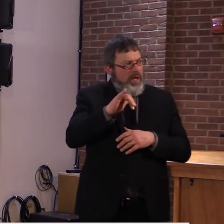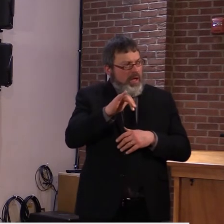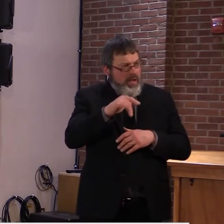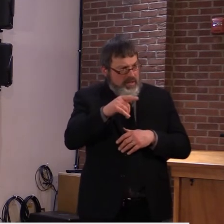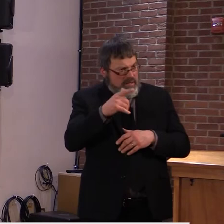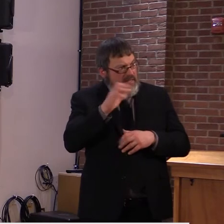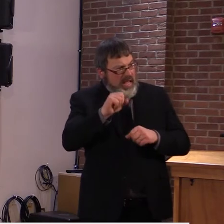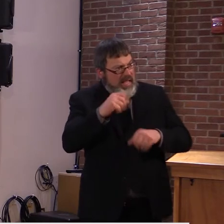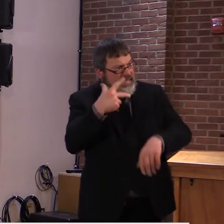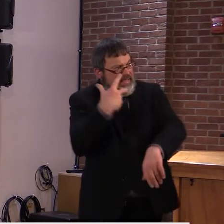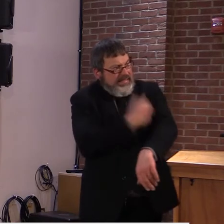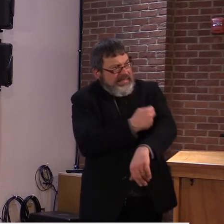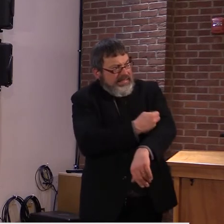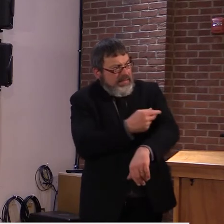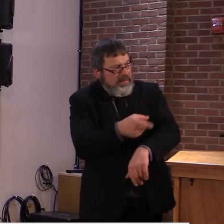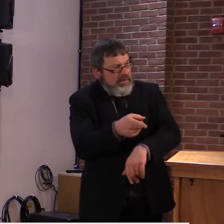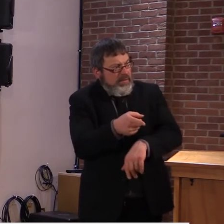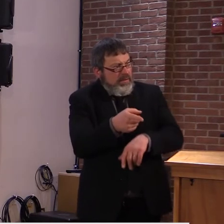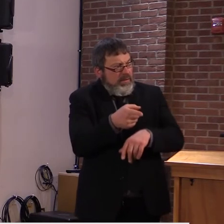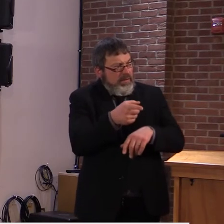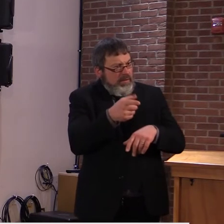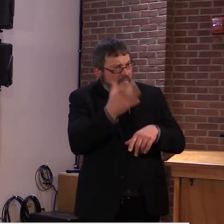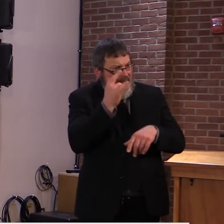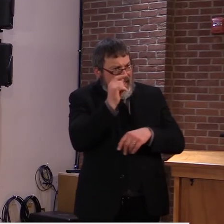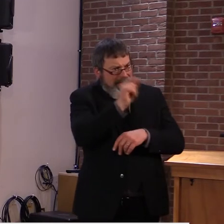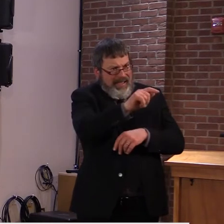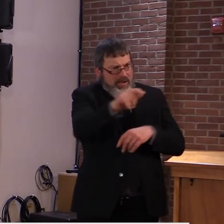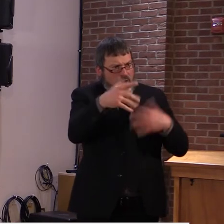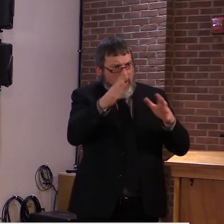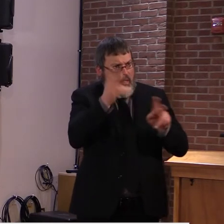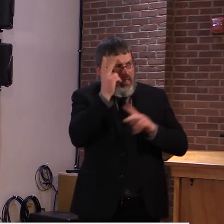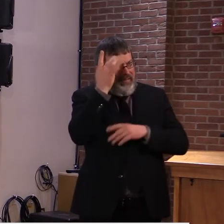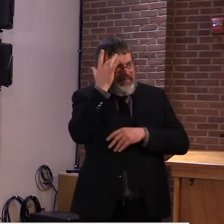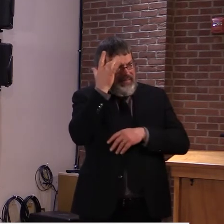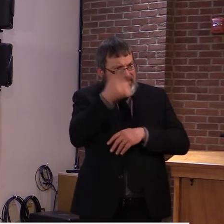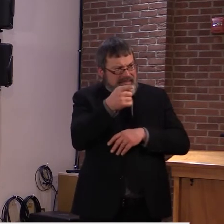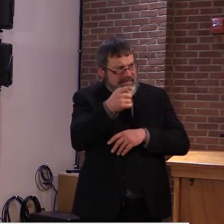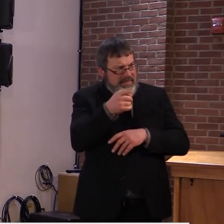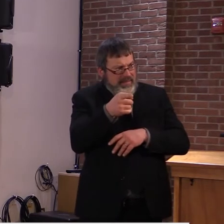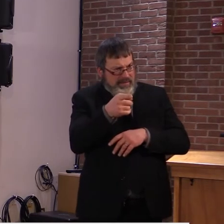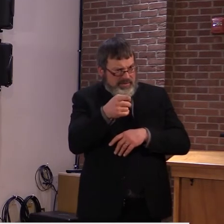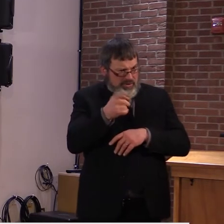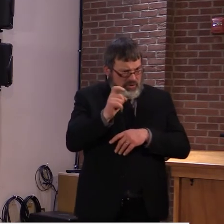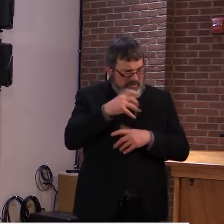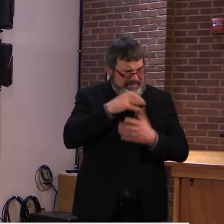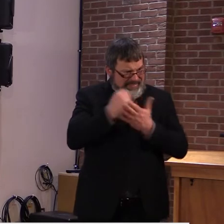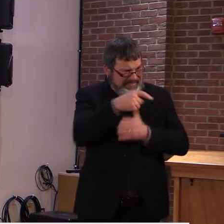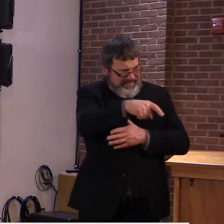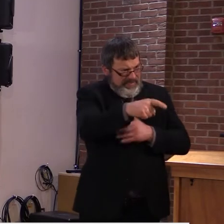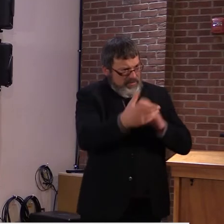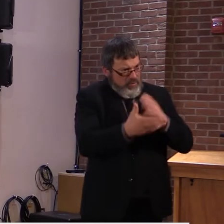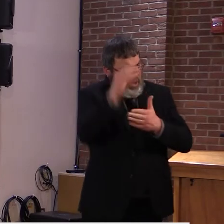be have already been exposed and are waiting for onset of symptoms? Dr. Levine.